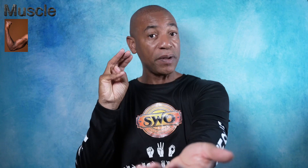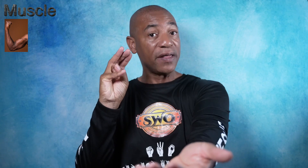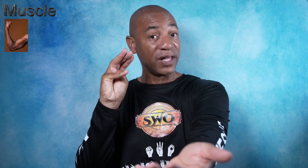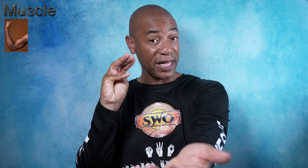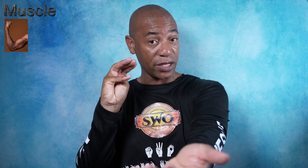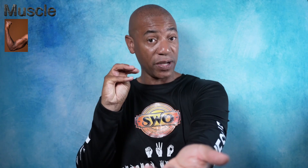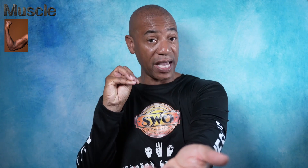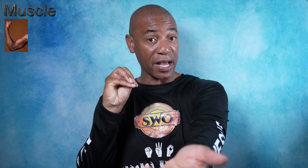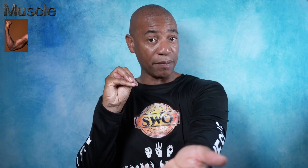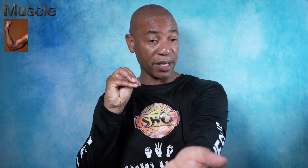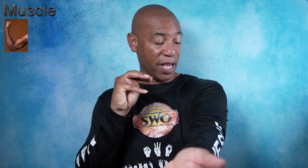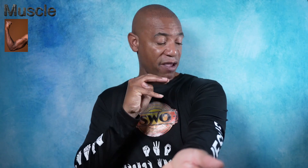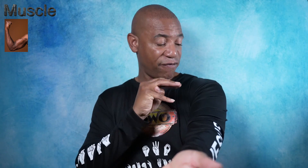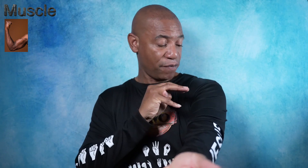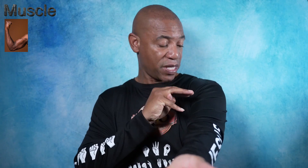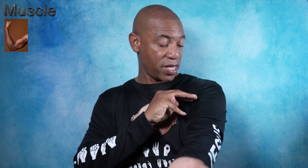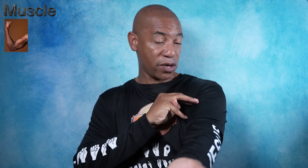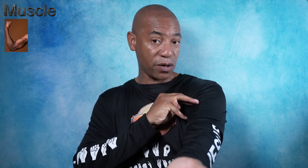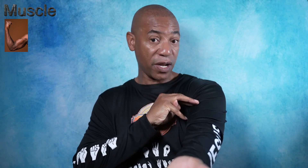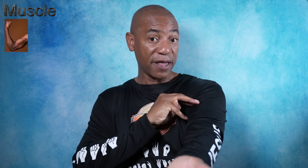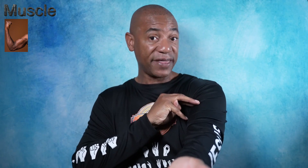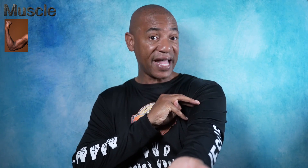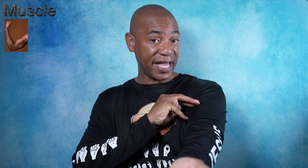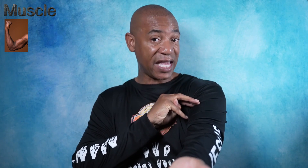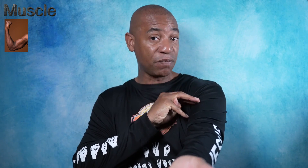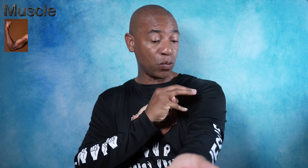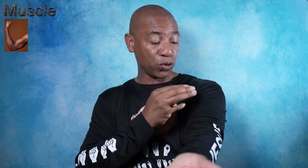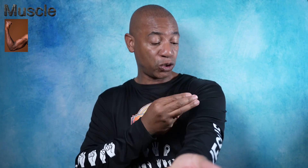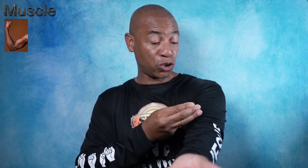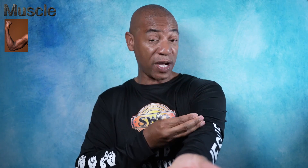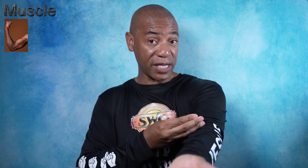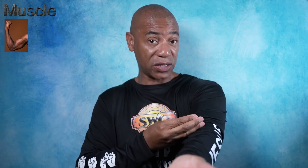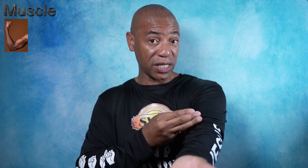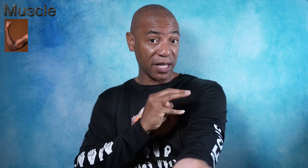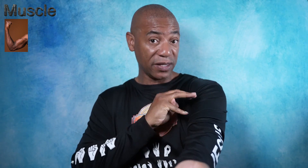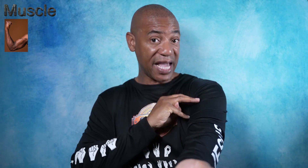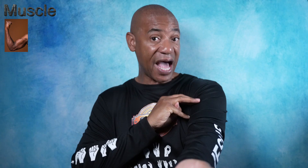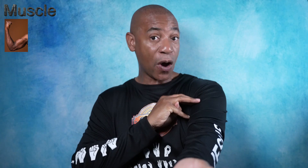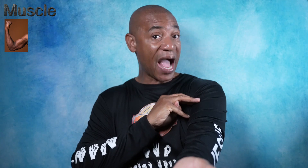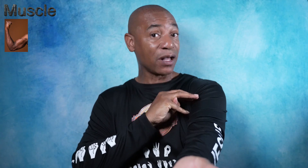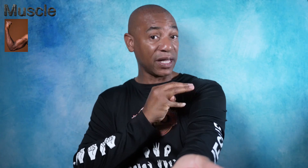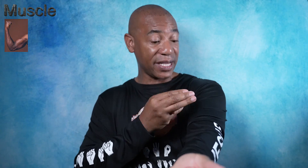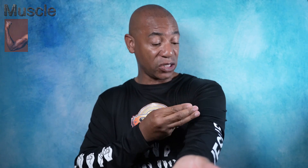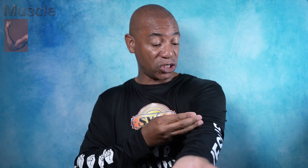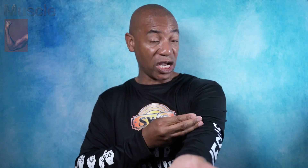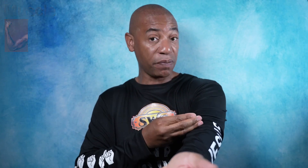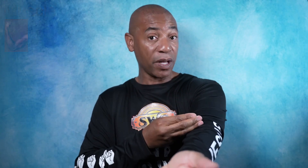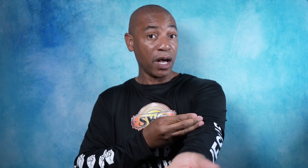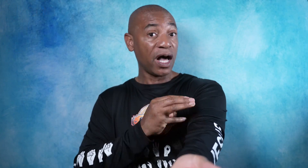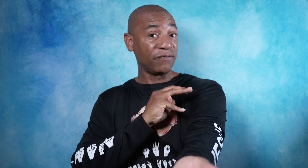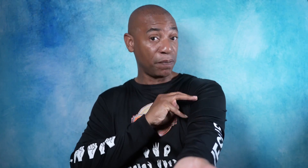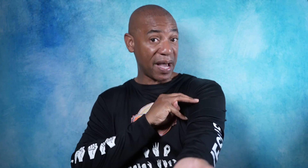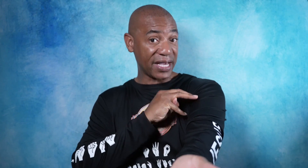the letter M. And from here, that M will trace or outline the shape of the